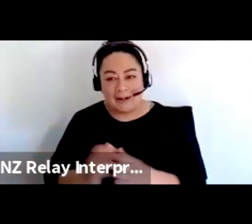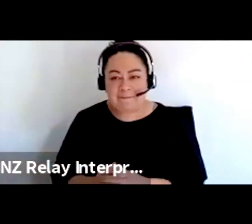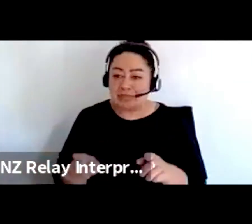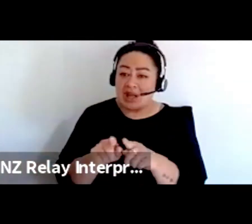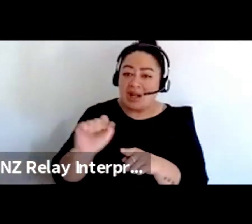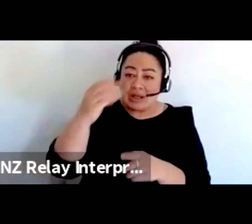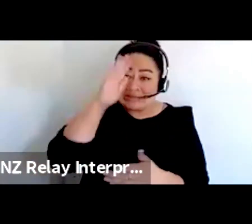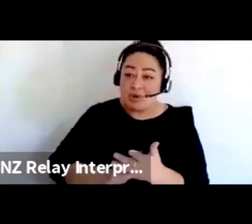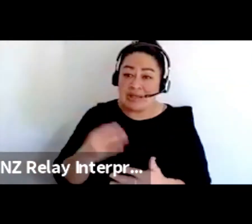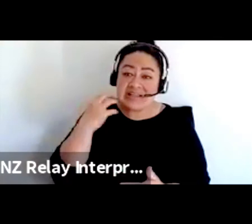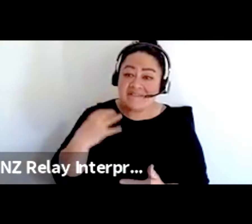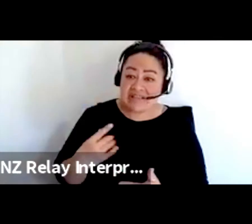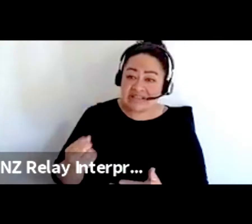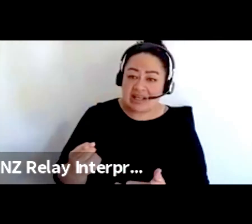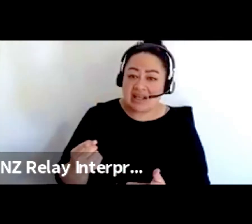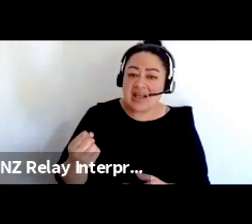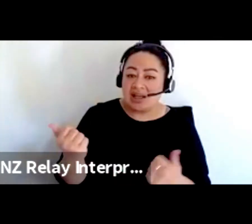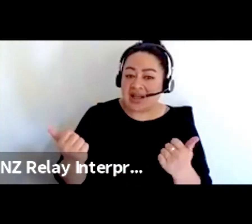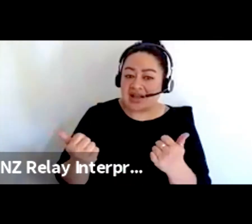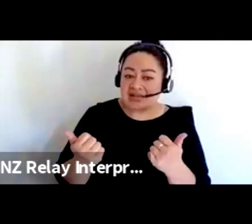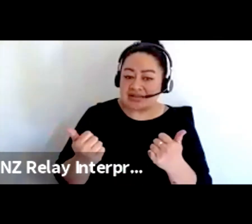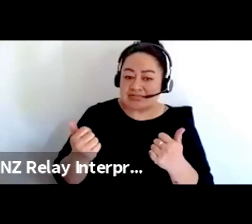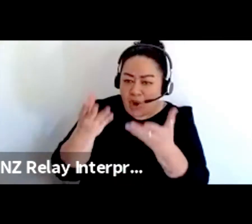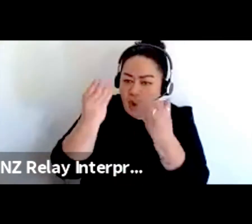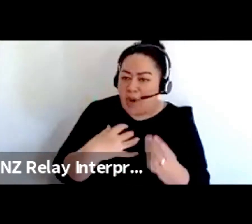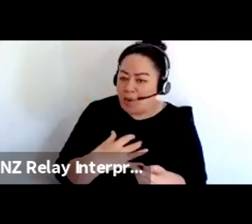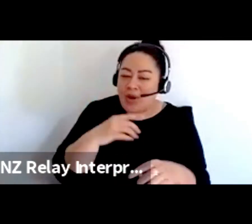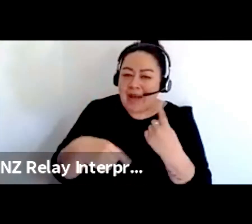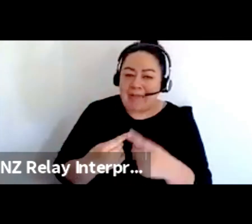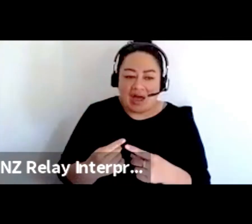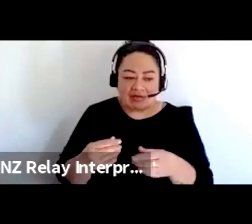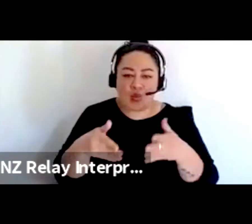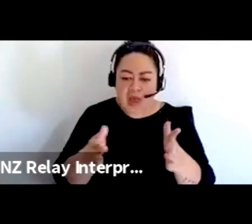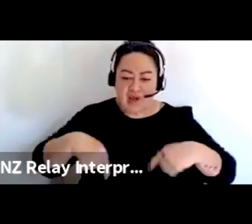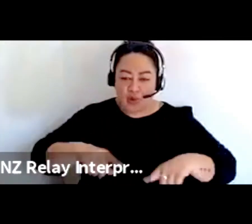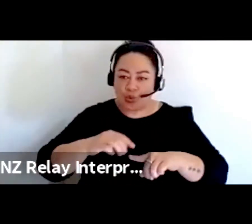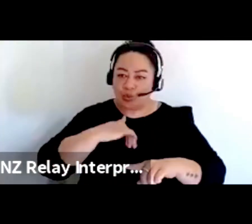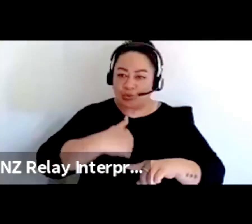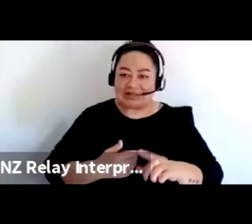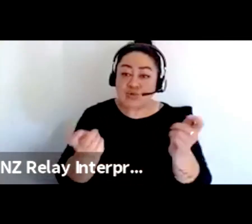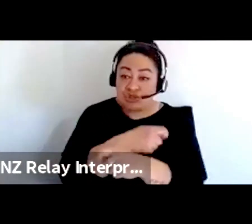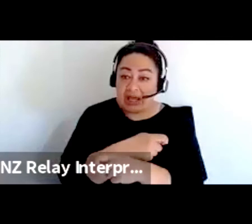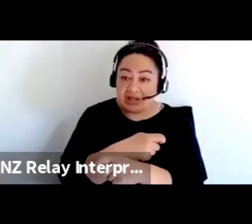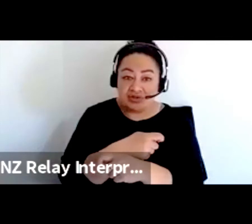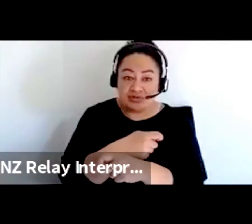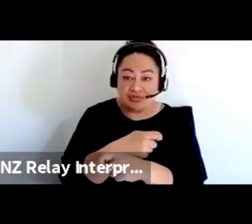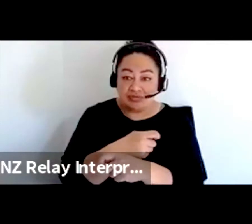that changed the way we approached vaccination for our deaf community.